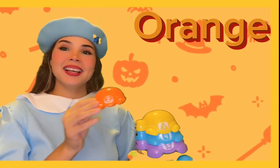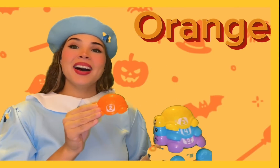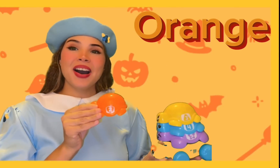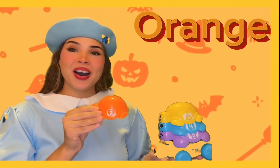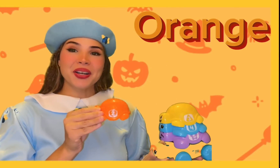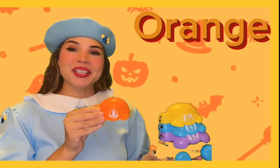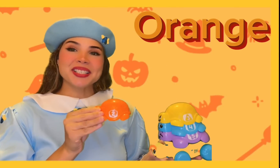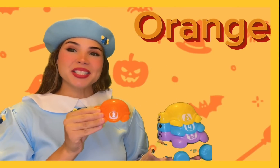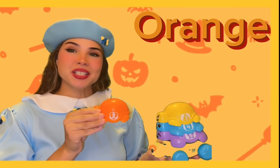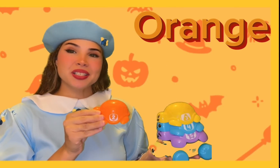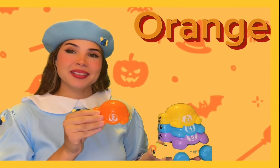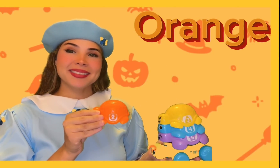Orange.